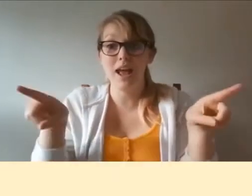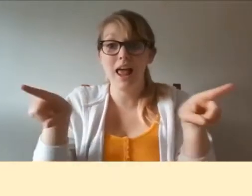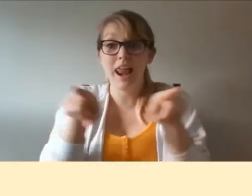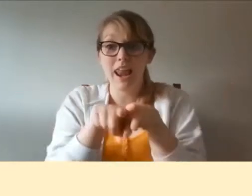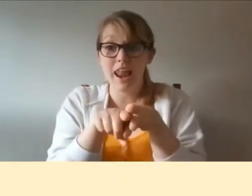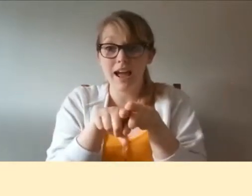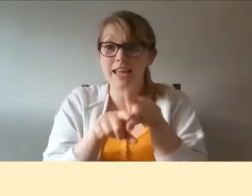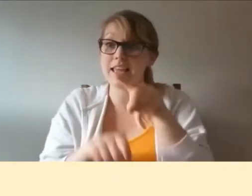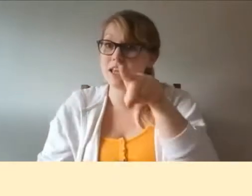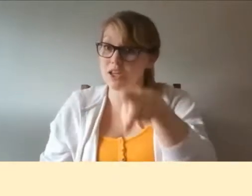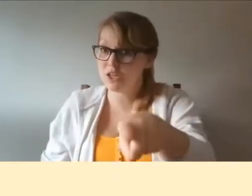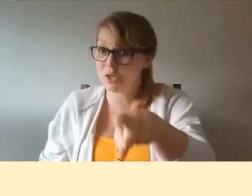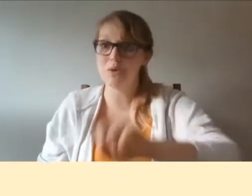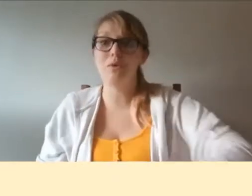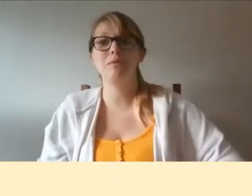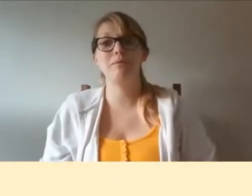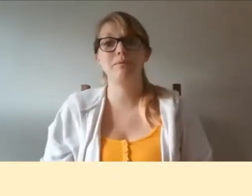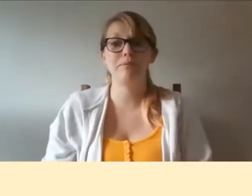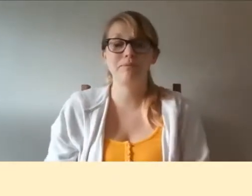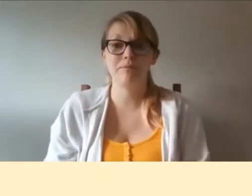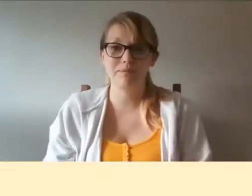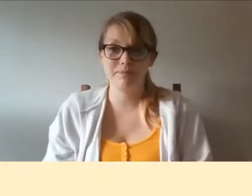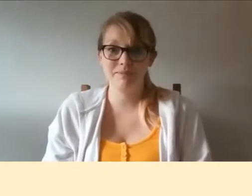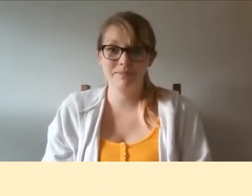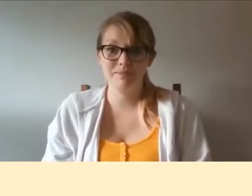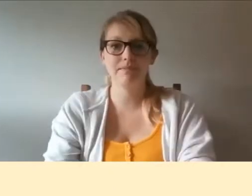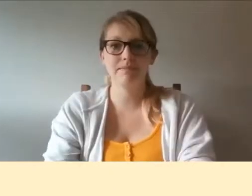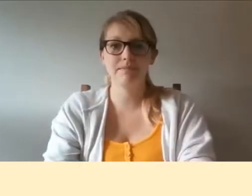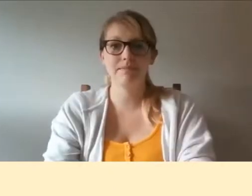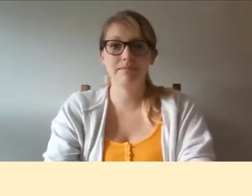someone like you.